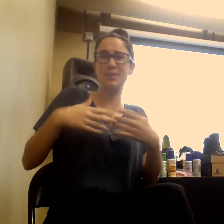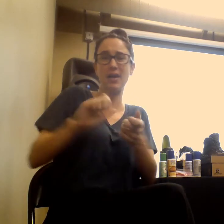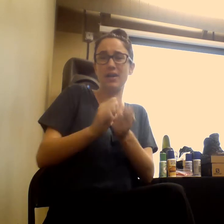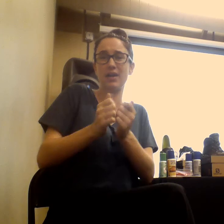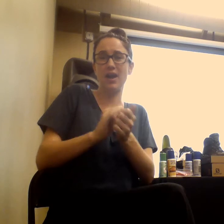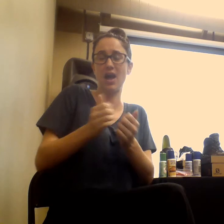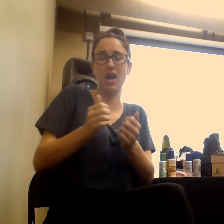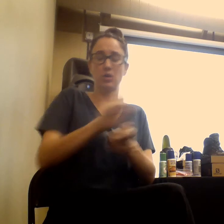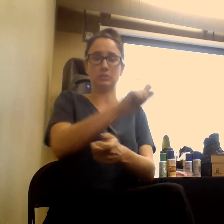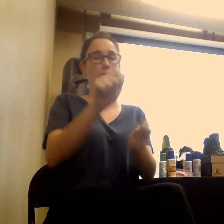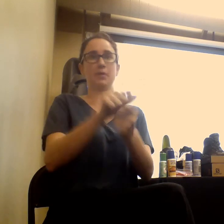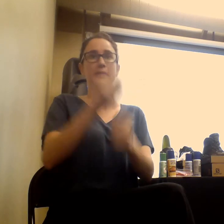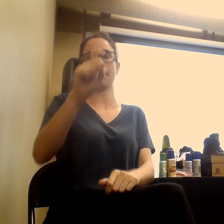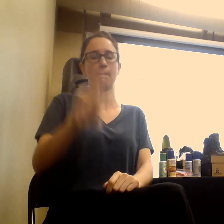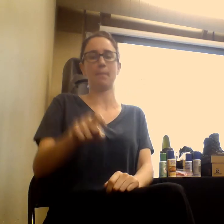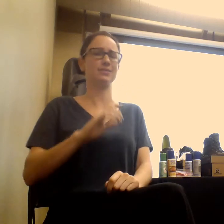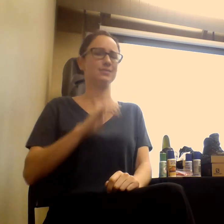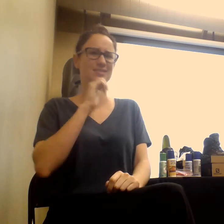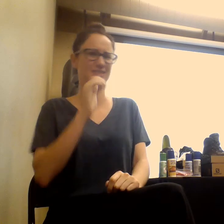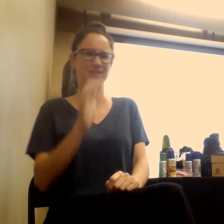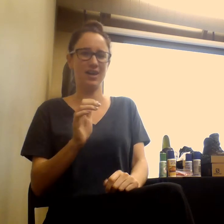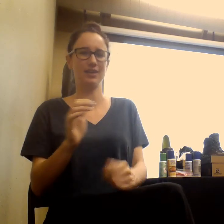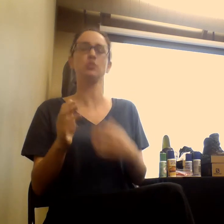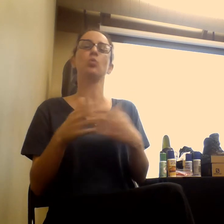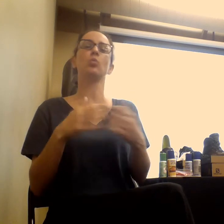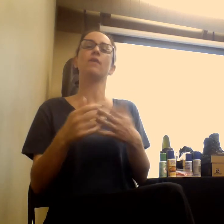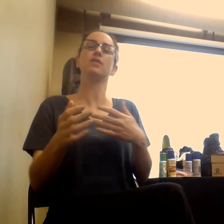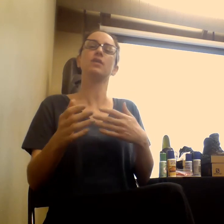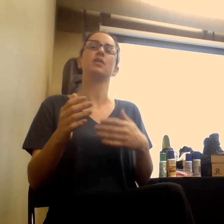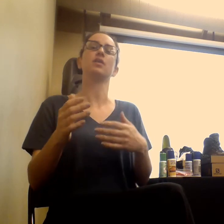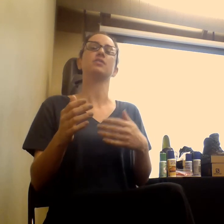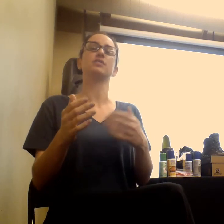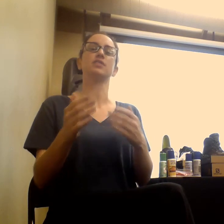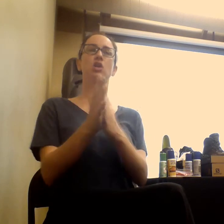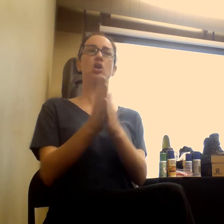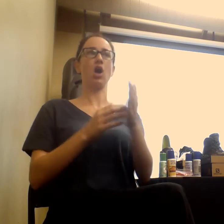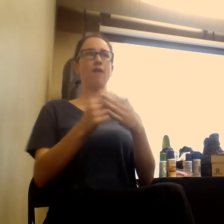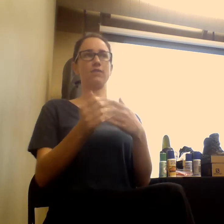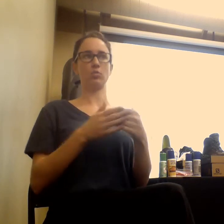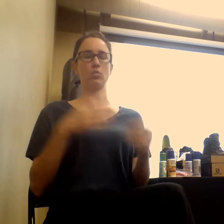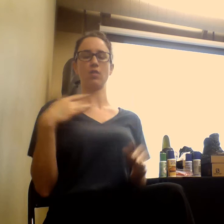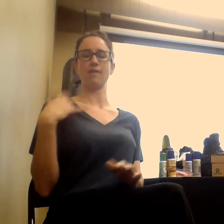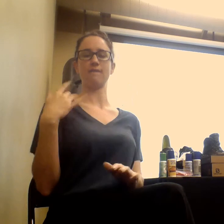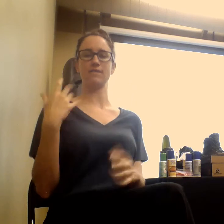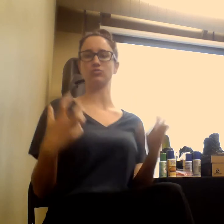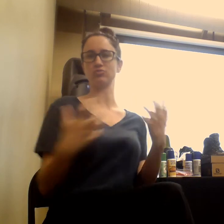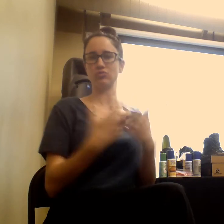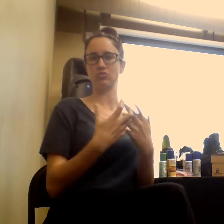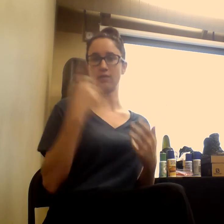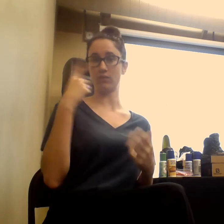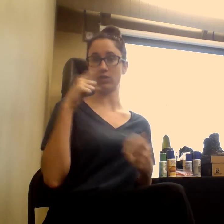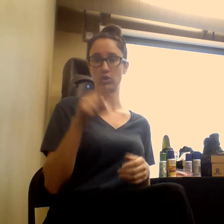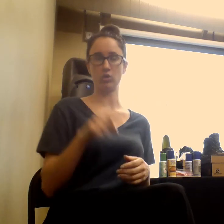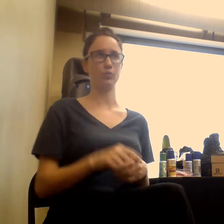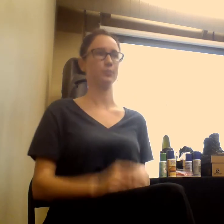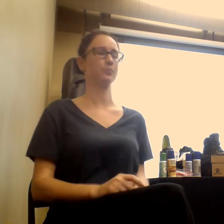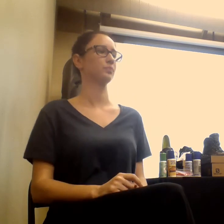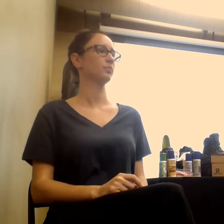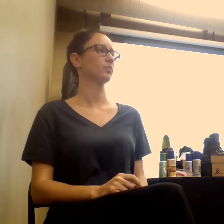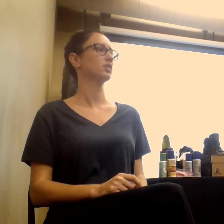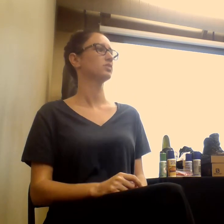down? Anybody want to try them on somebody else? No? We still have about 10 minutes left,